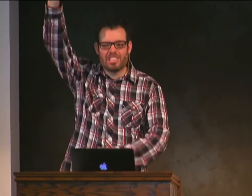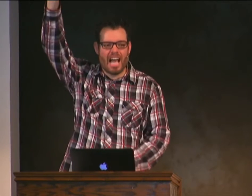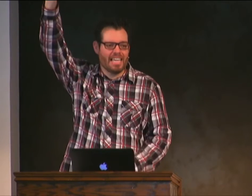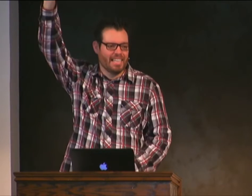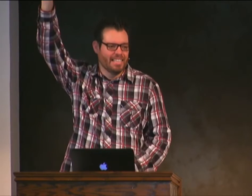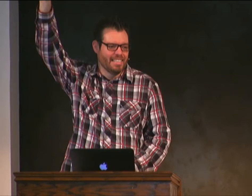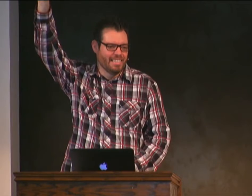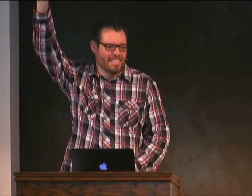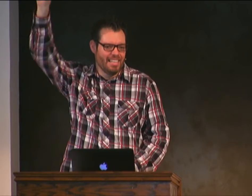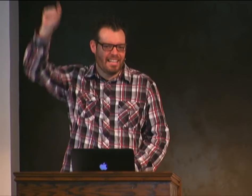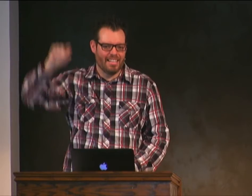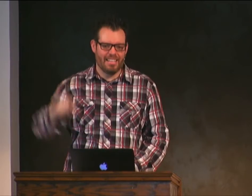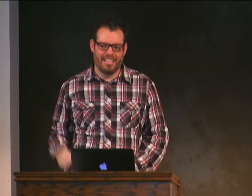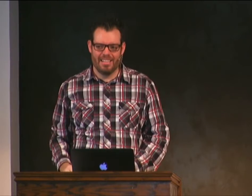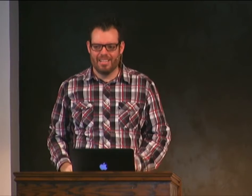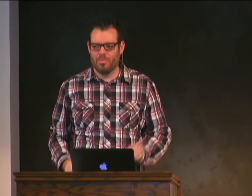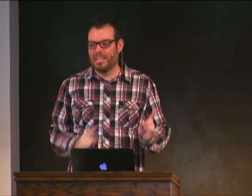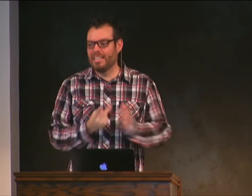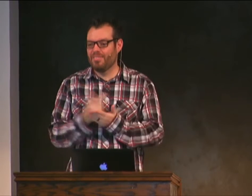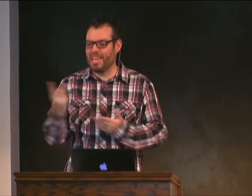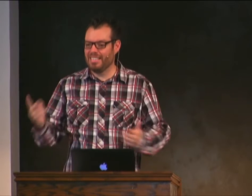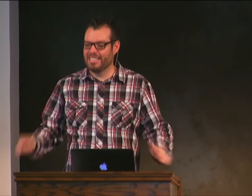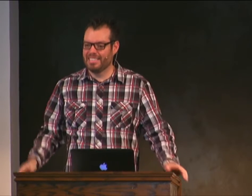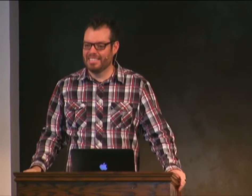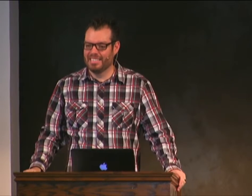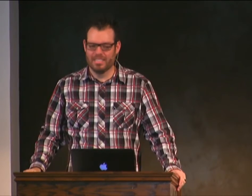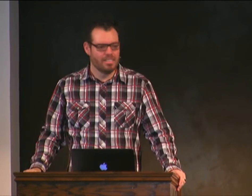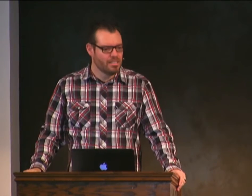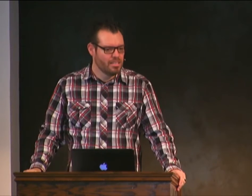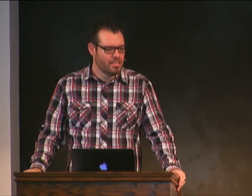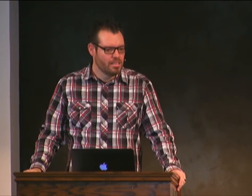That was a giant where he fell.